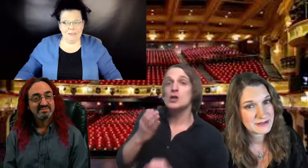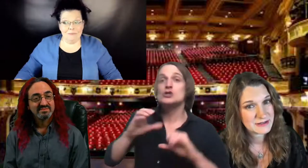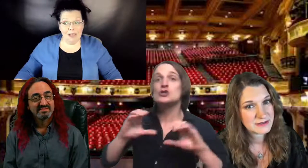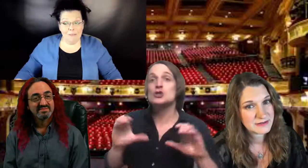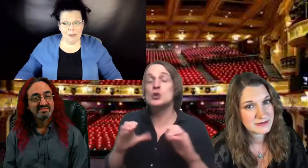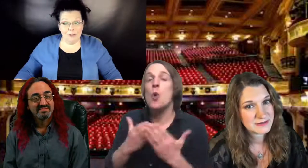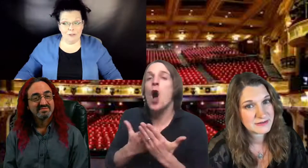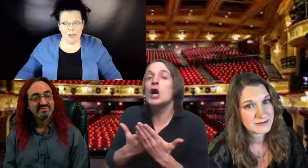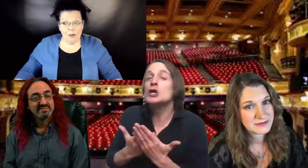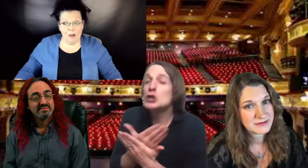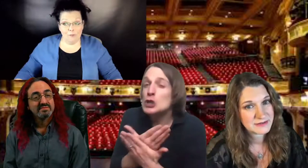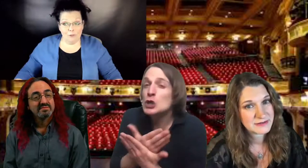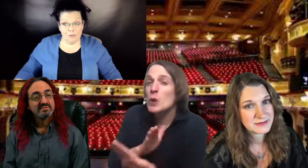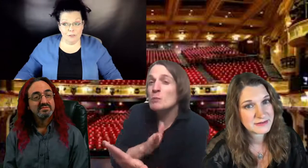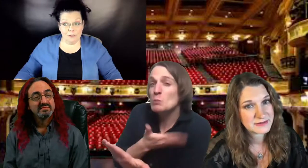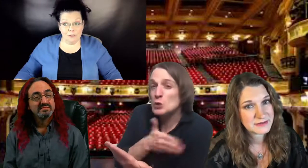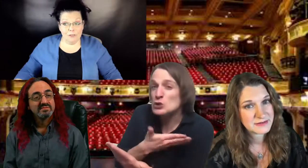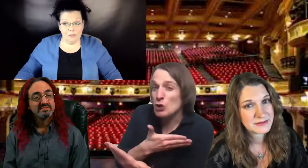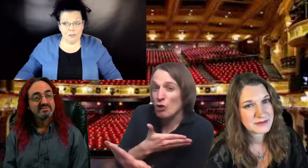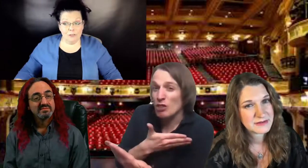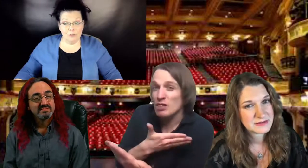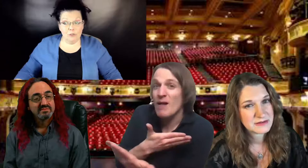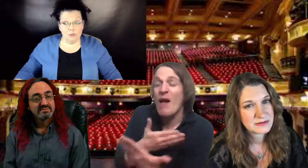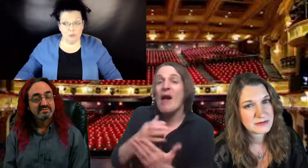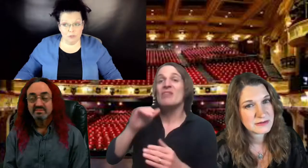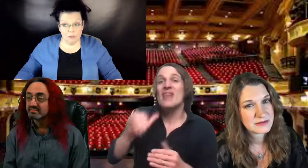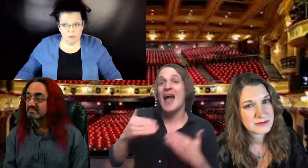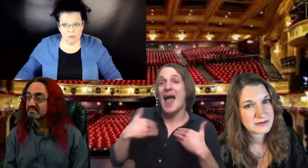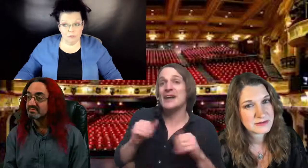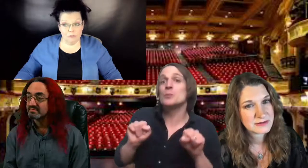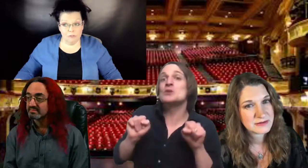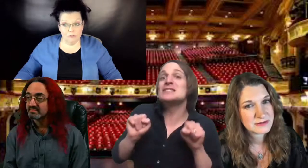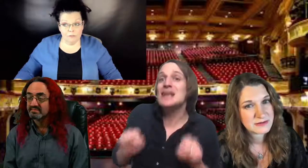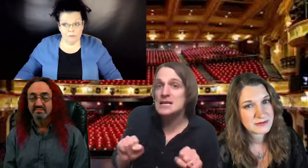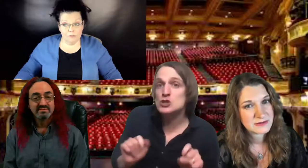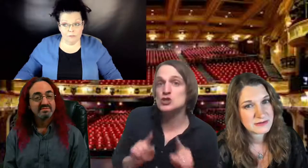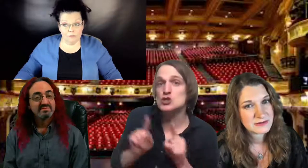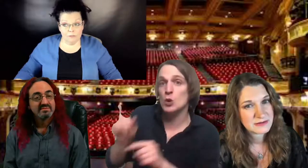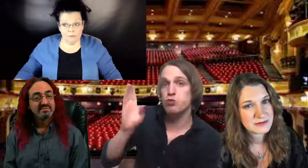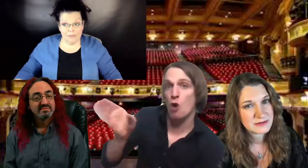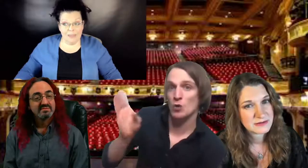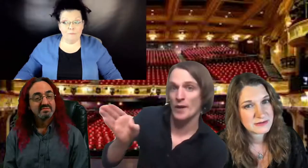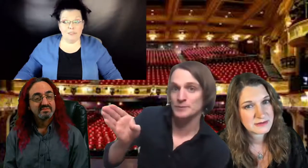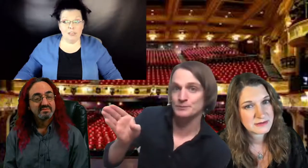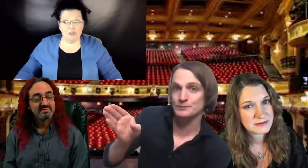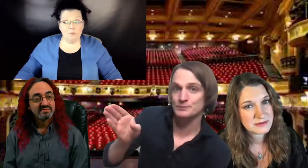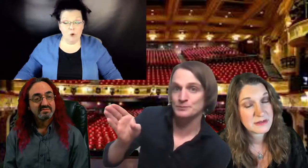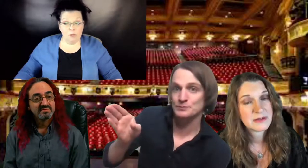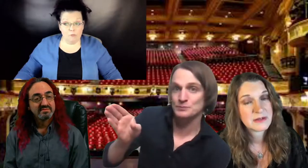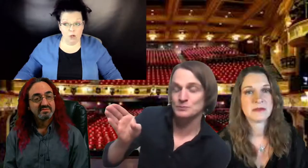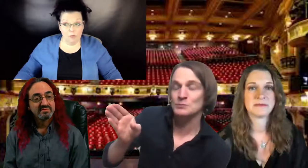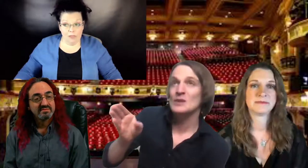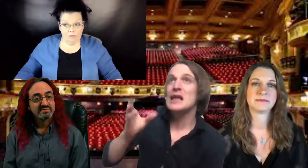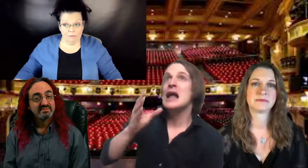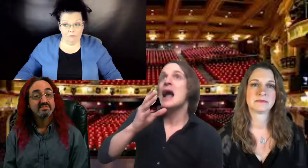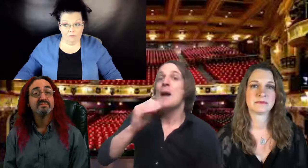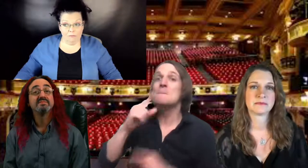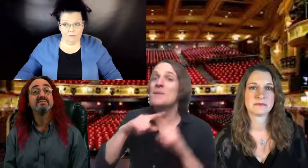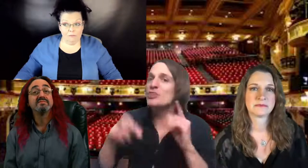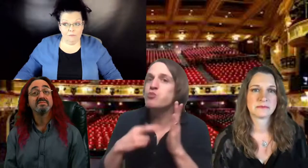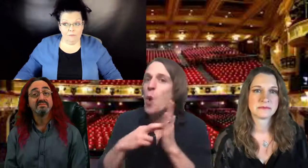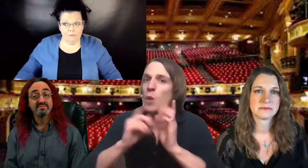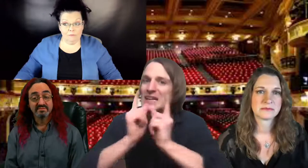the same time, I also got offered to do a new musical that had the potential of going to Broadway.